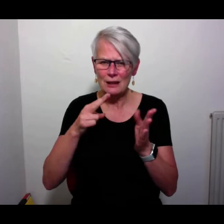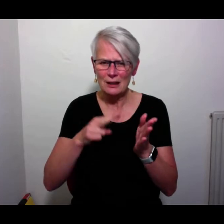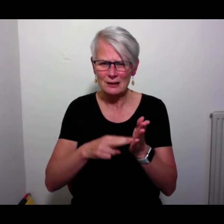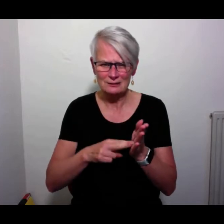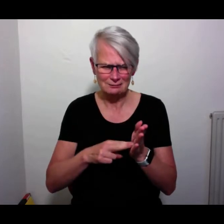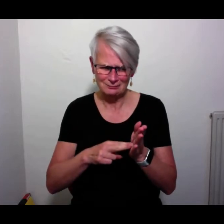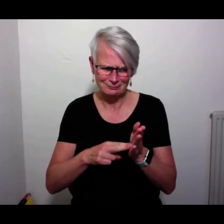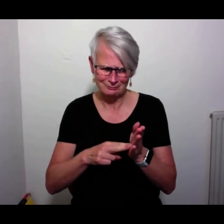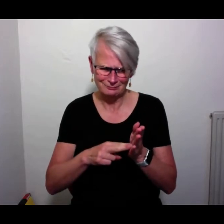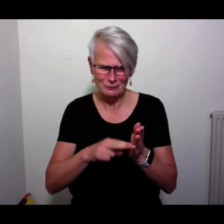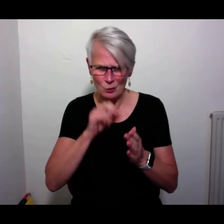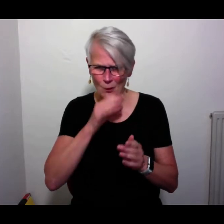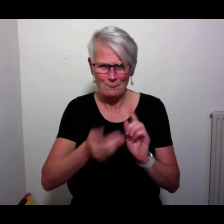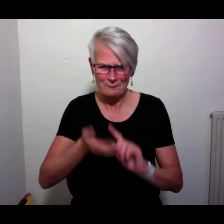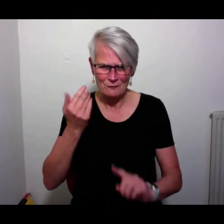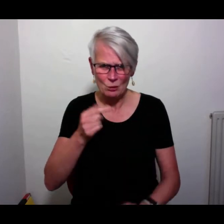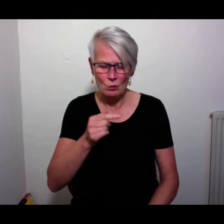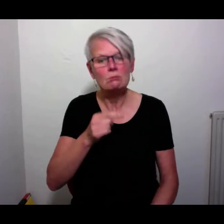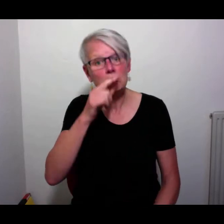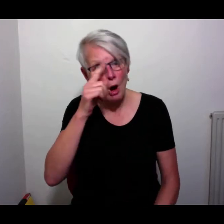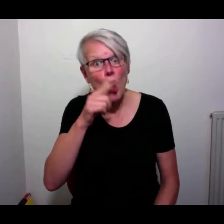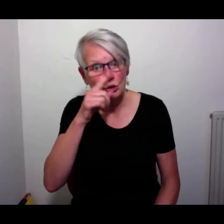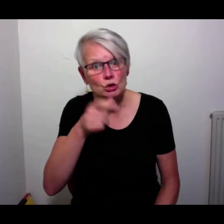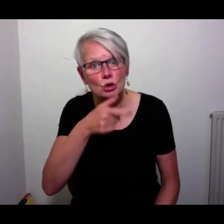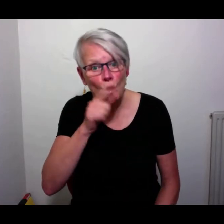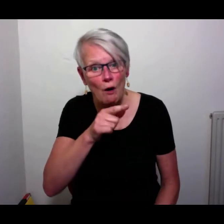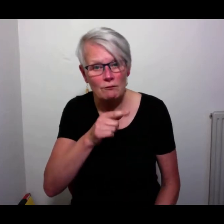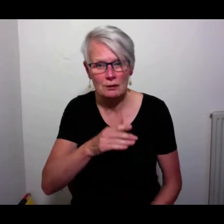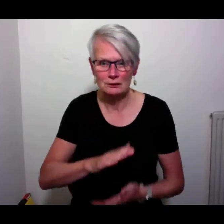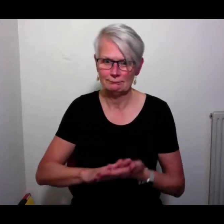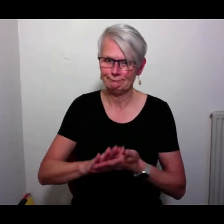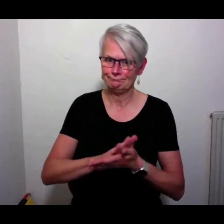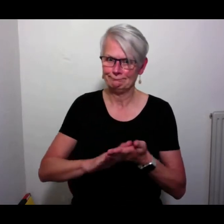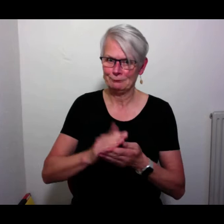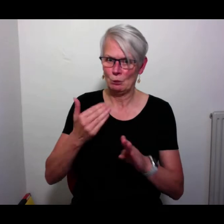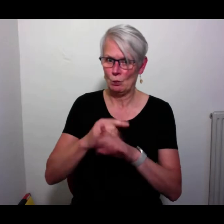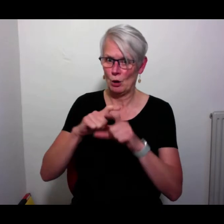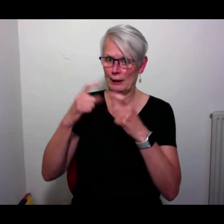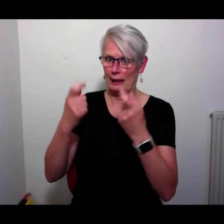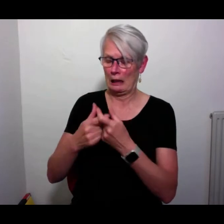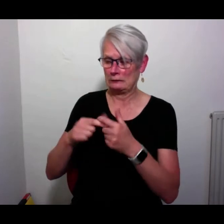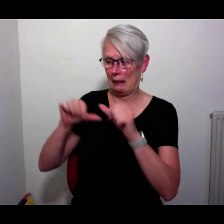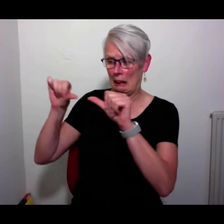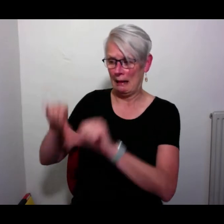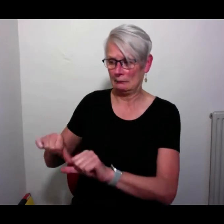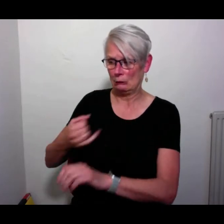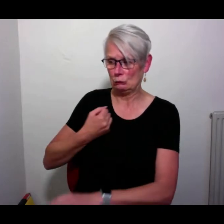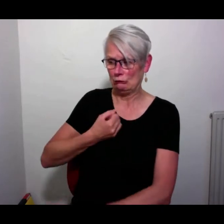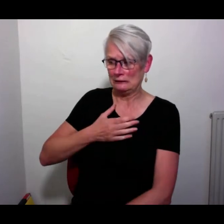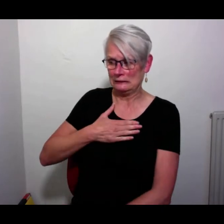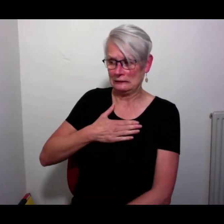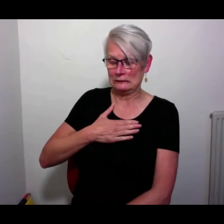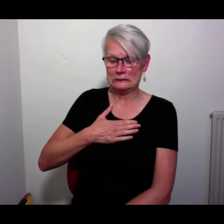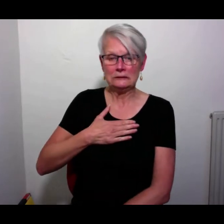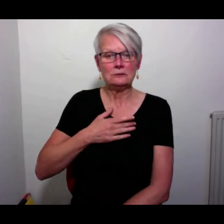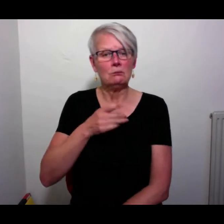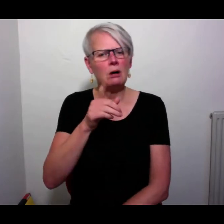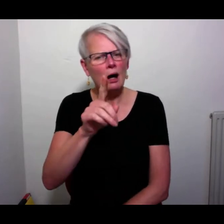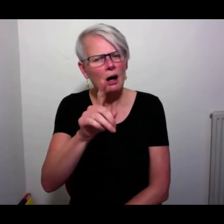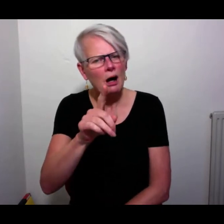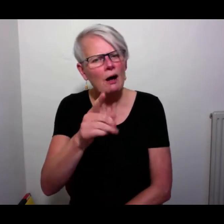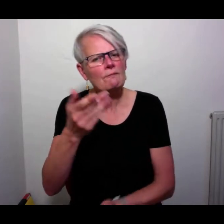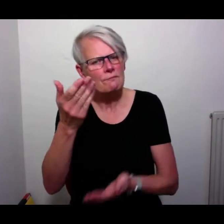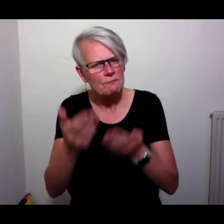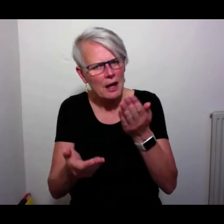Peruvian. It's very posh coffee, so I'll probably be training the entire working class. Mind